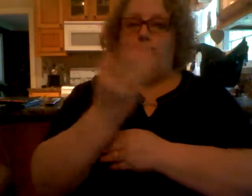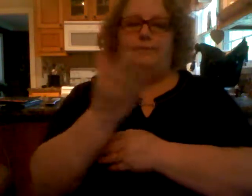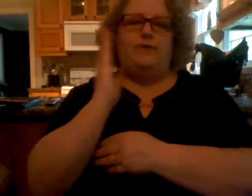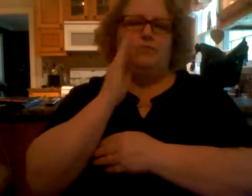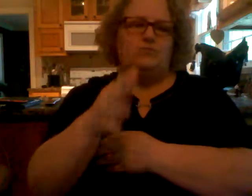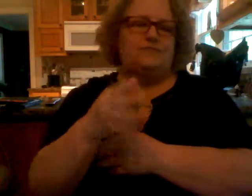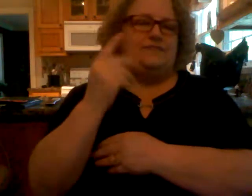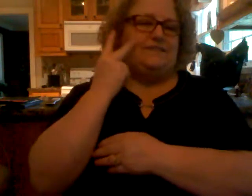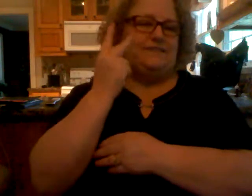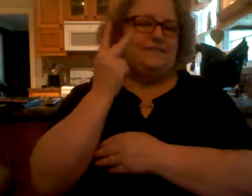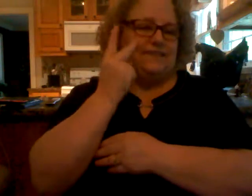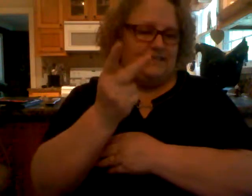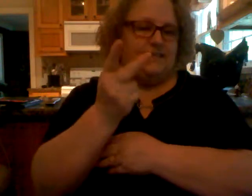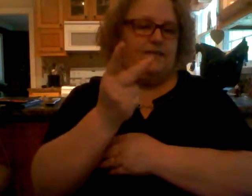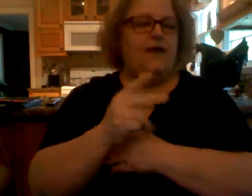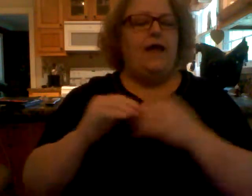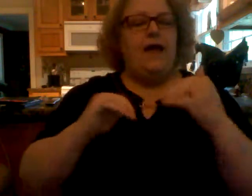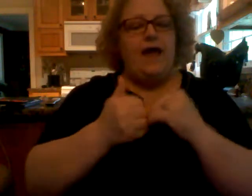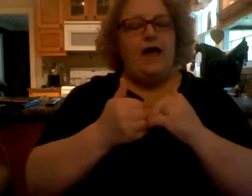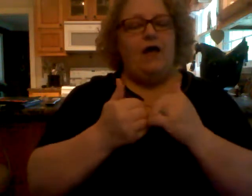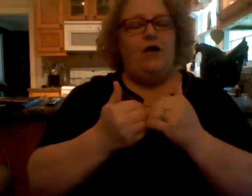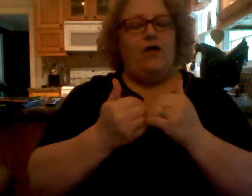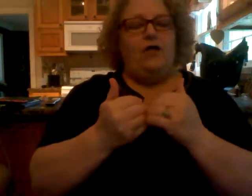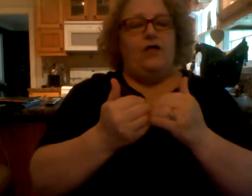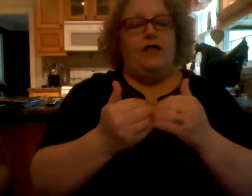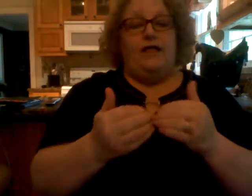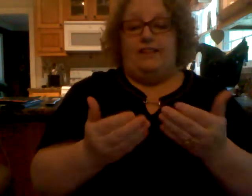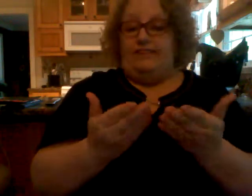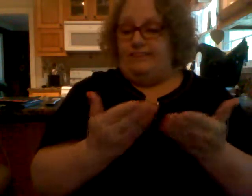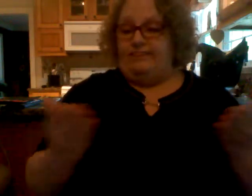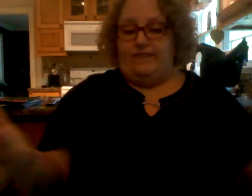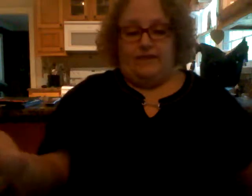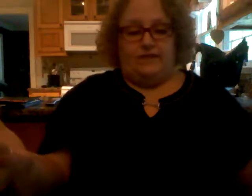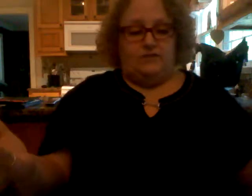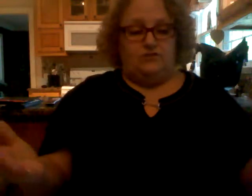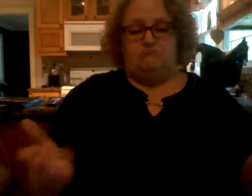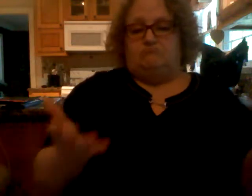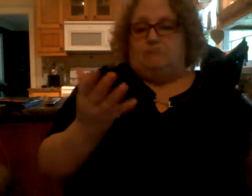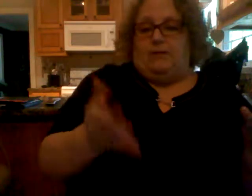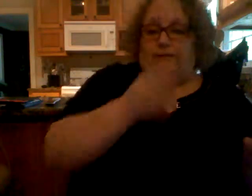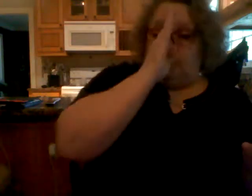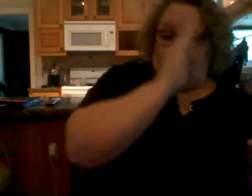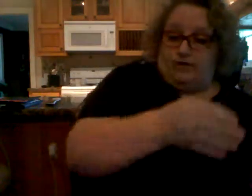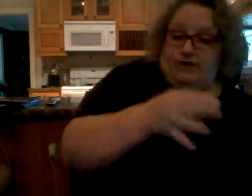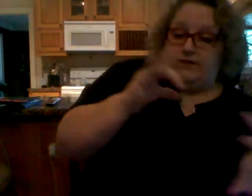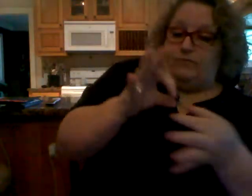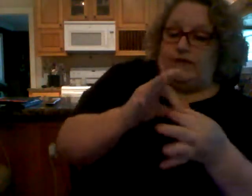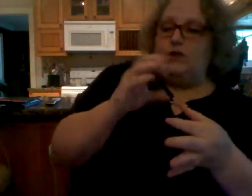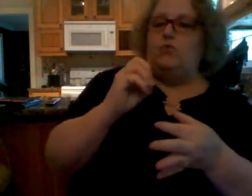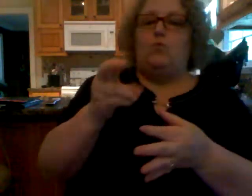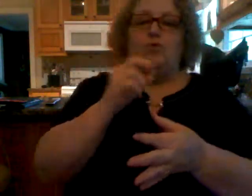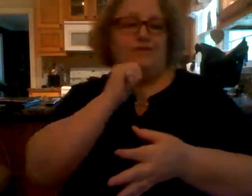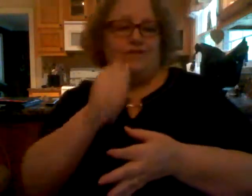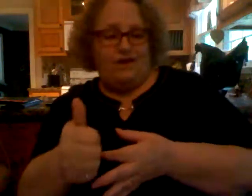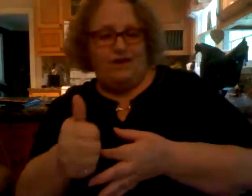either directly or indirectly related to each other. Okay? We see that a lot here with the material that we're going to cover in this video.